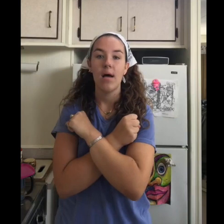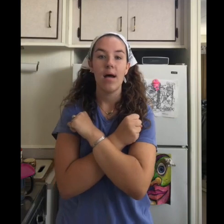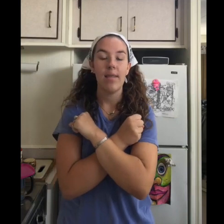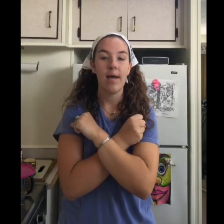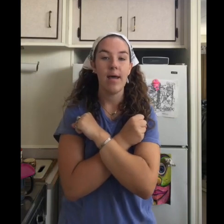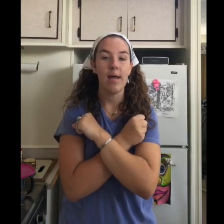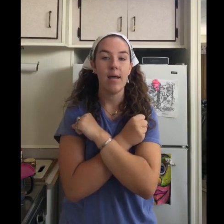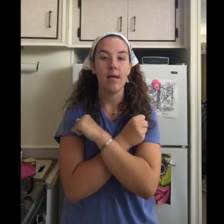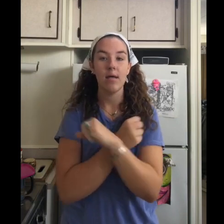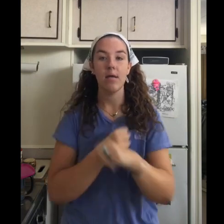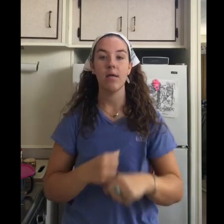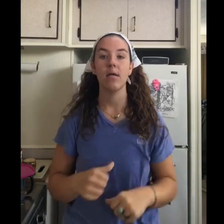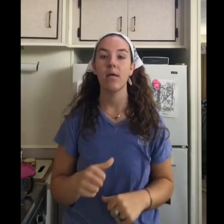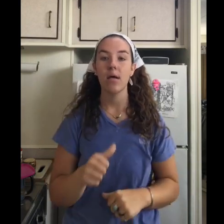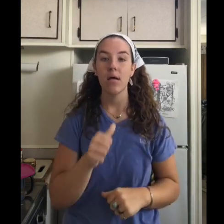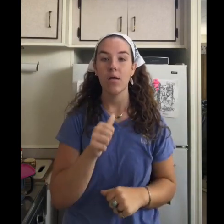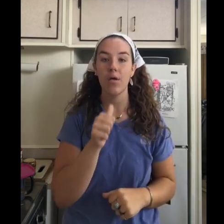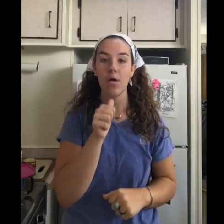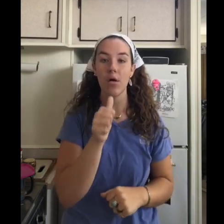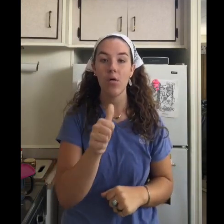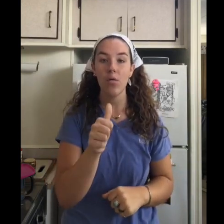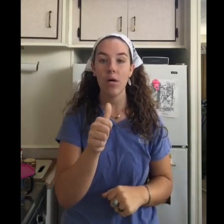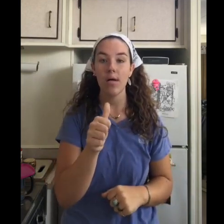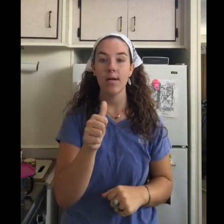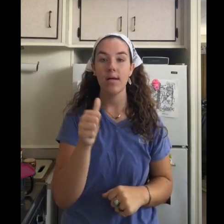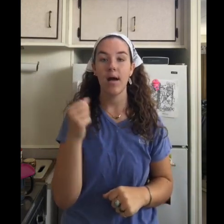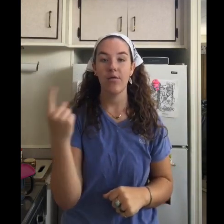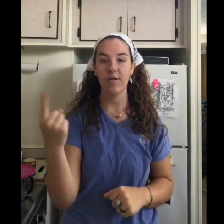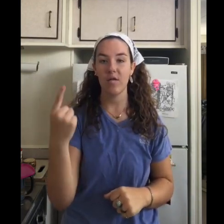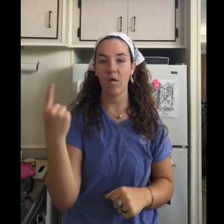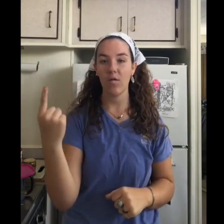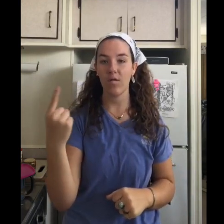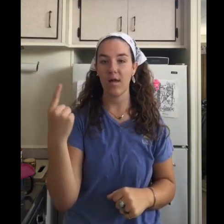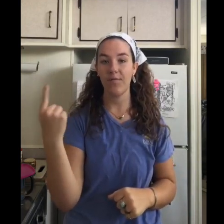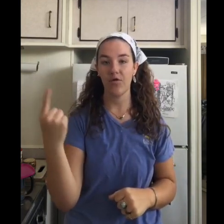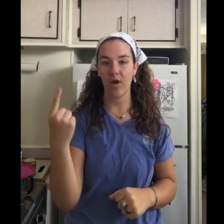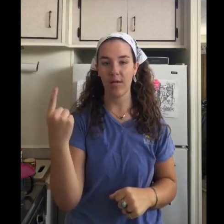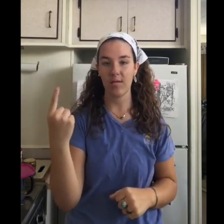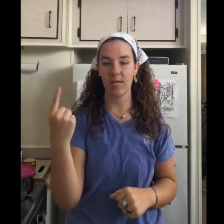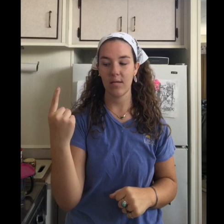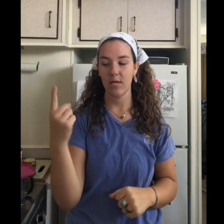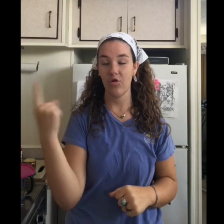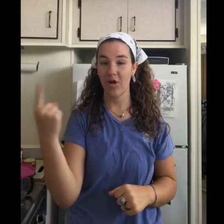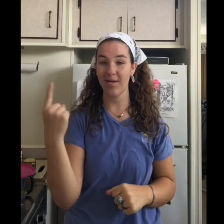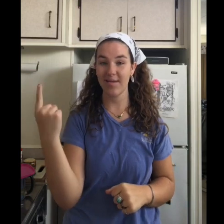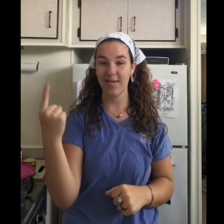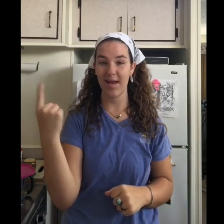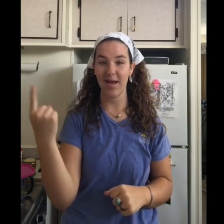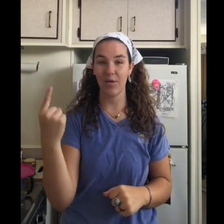And then no, not, this is also the sign for just and